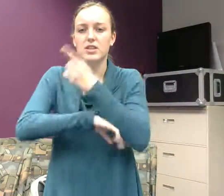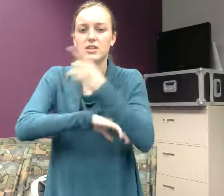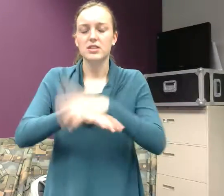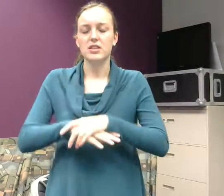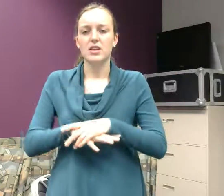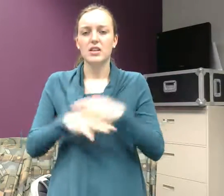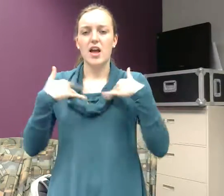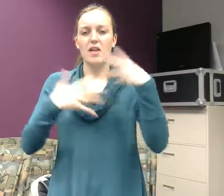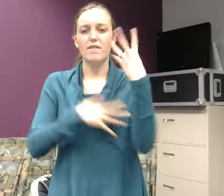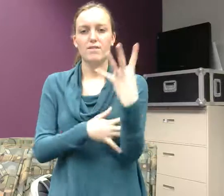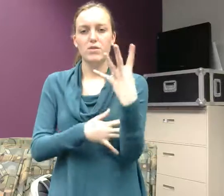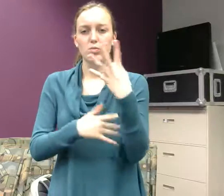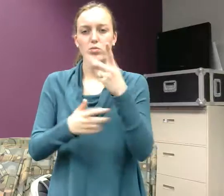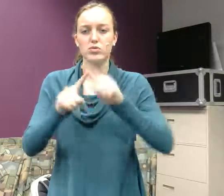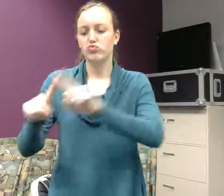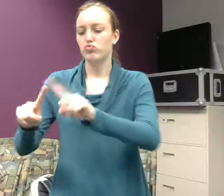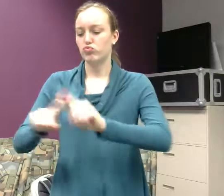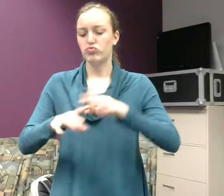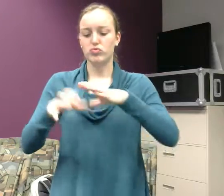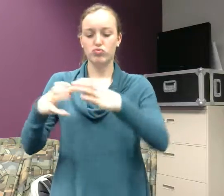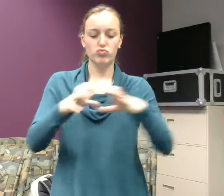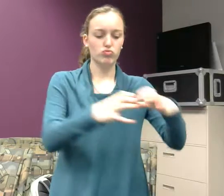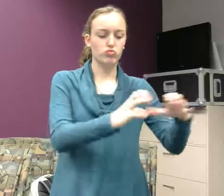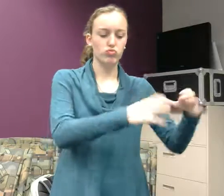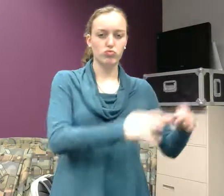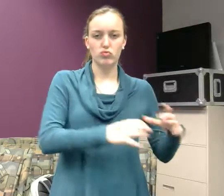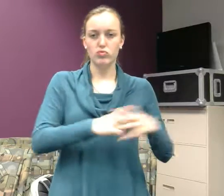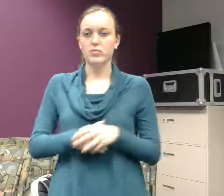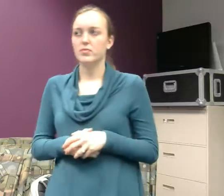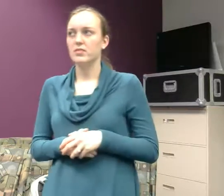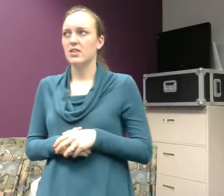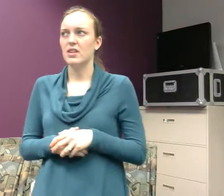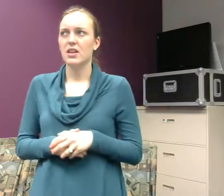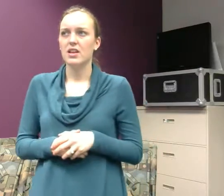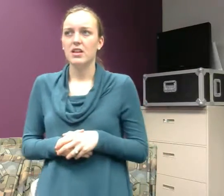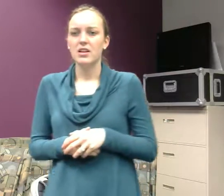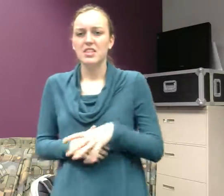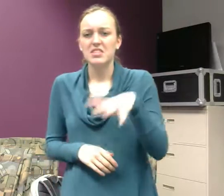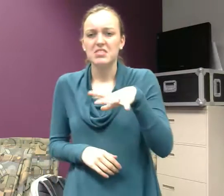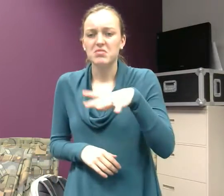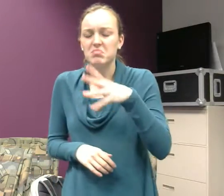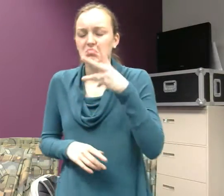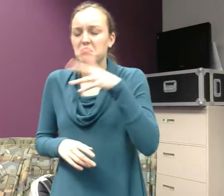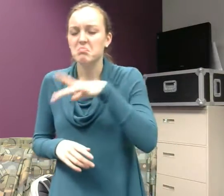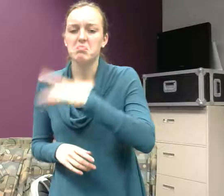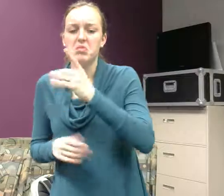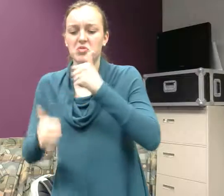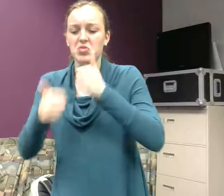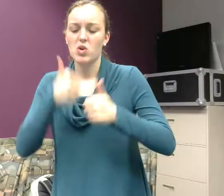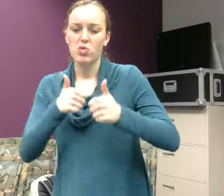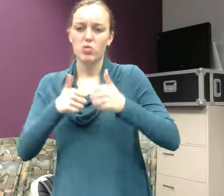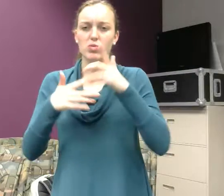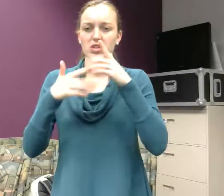solutions, and we're going to see if you can identify which areas of the tongue you